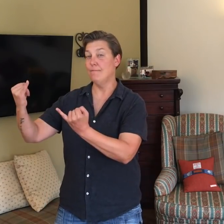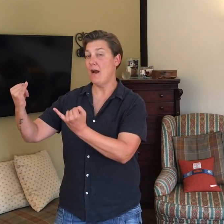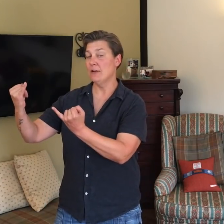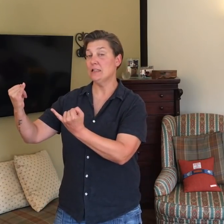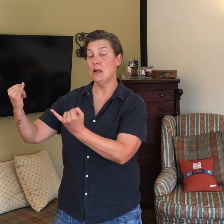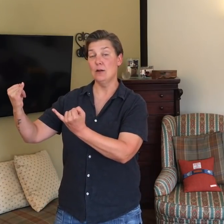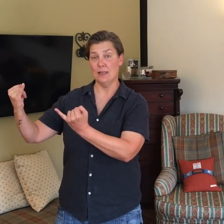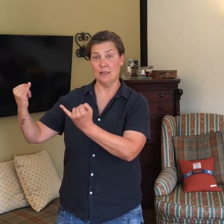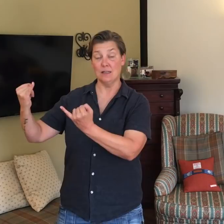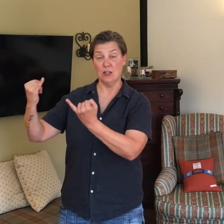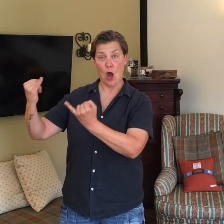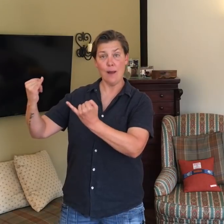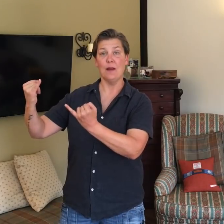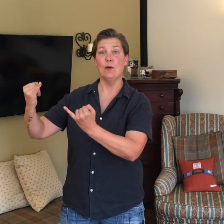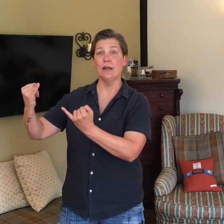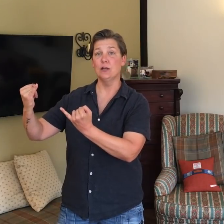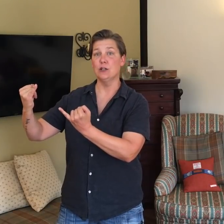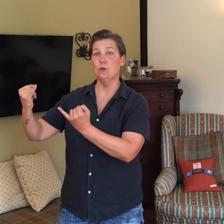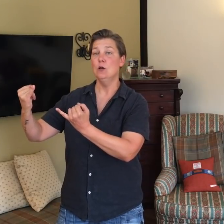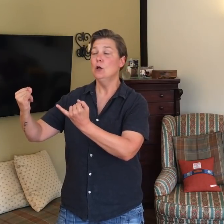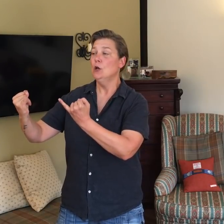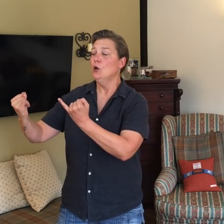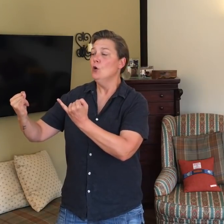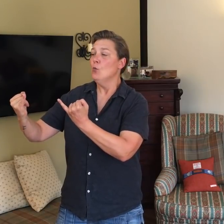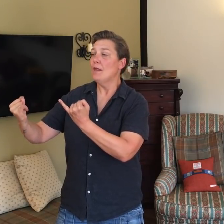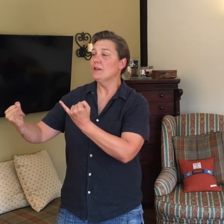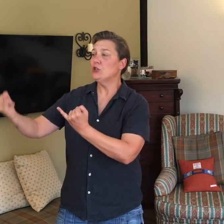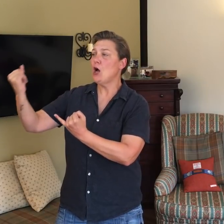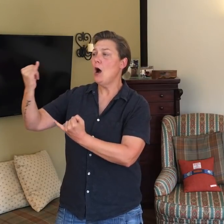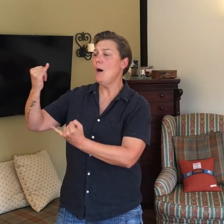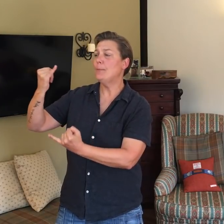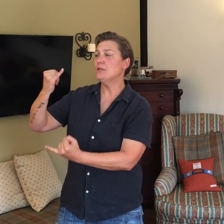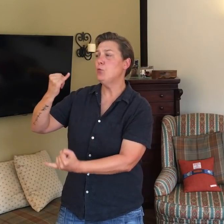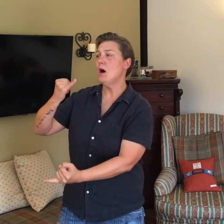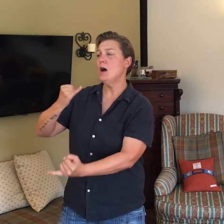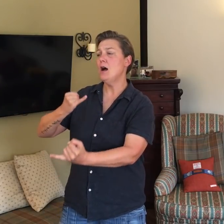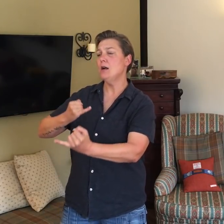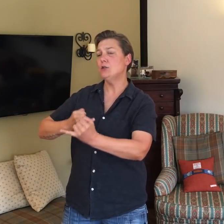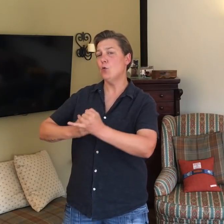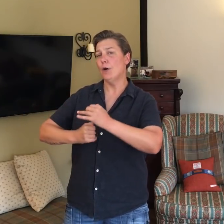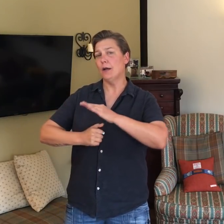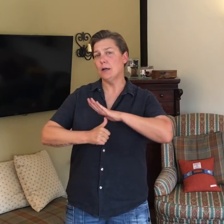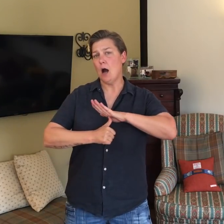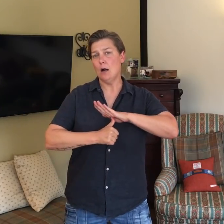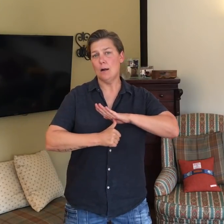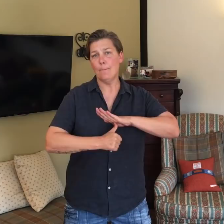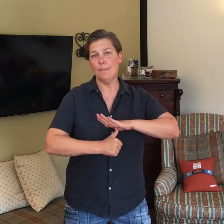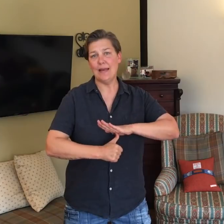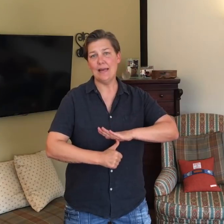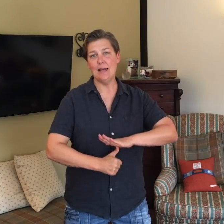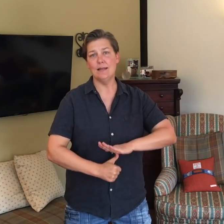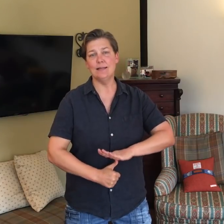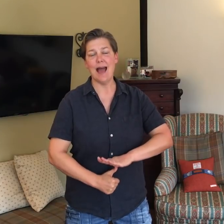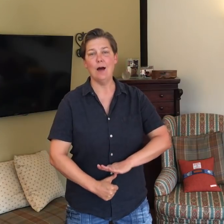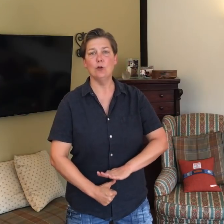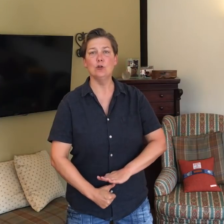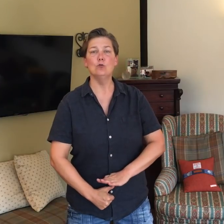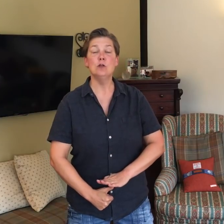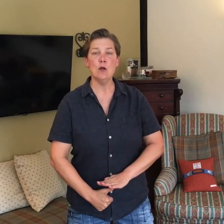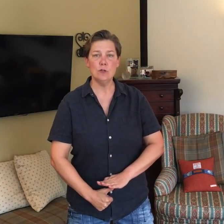very slowly, this is the timing we're going to do. When the sharpest words want to cut me down. And you'll